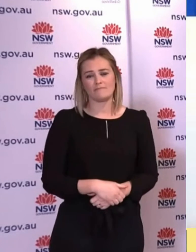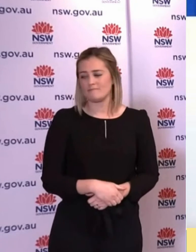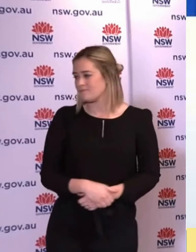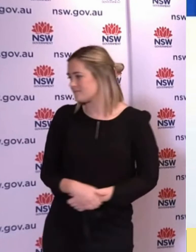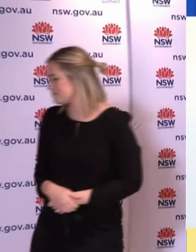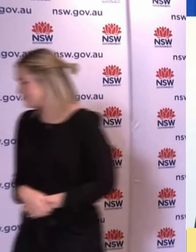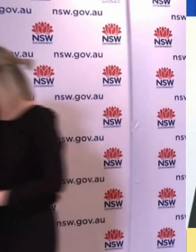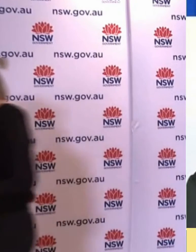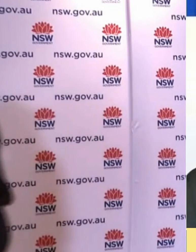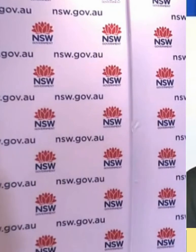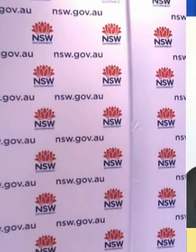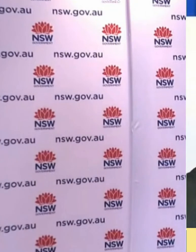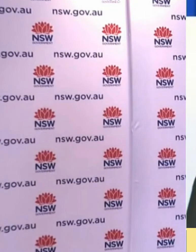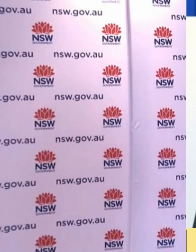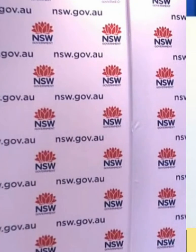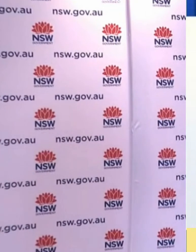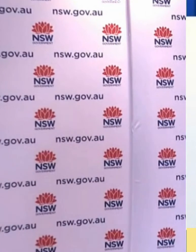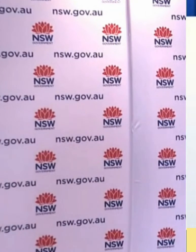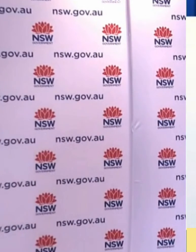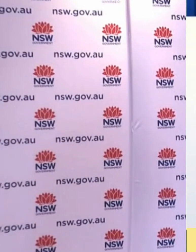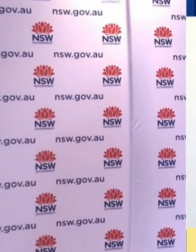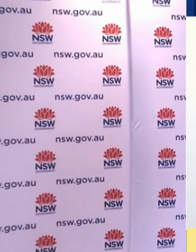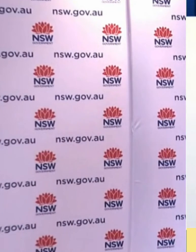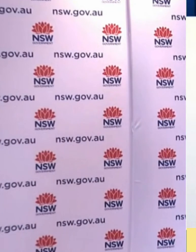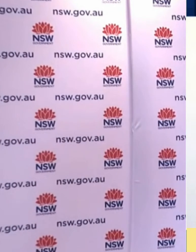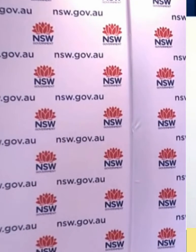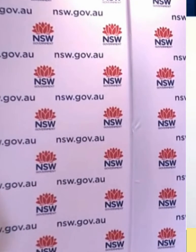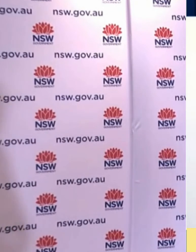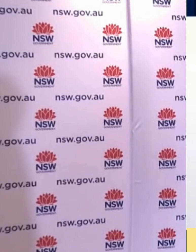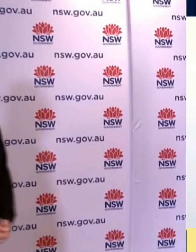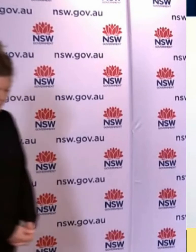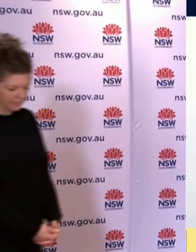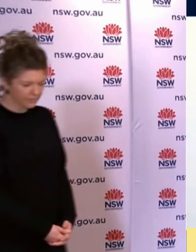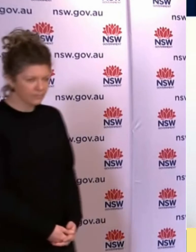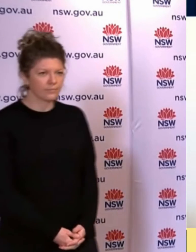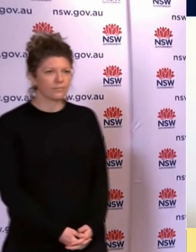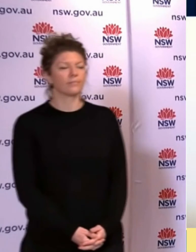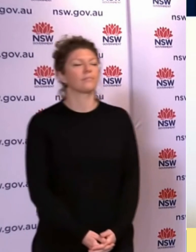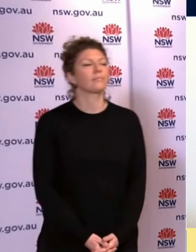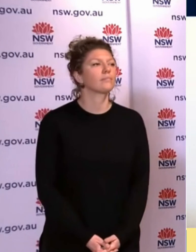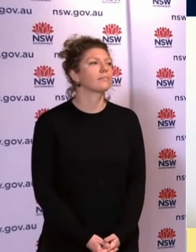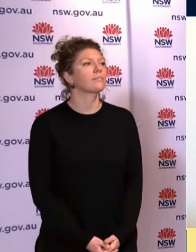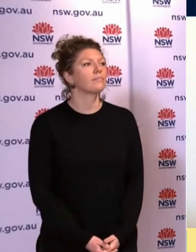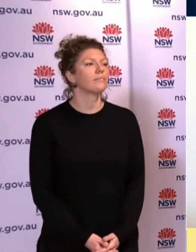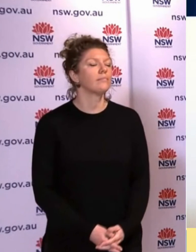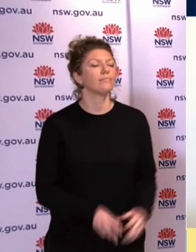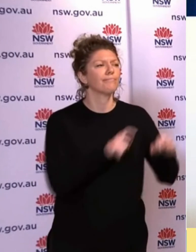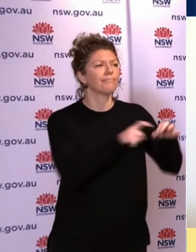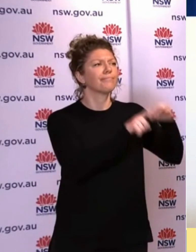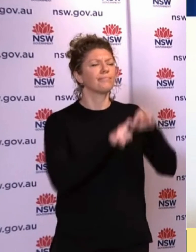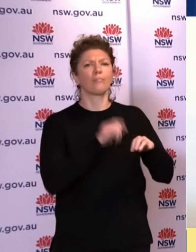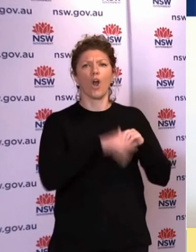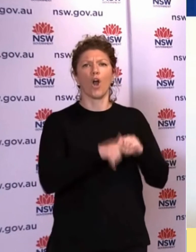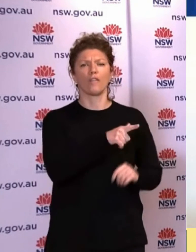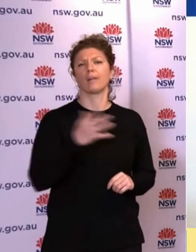Minister Andrew Barr has started his daily COVID update. For viewers in the ACT, you can watch that on ABC TV, and if you want to watch it